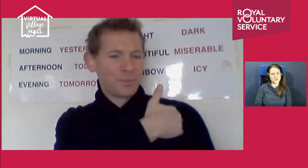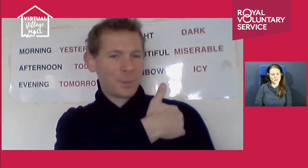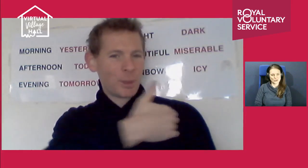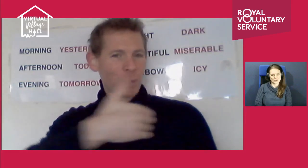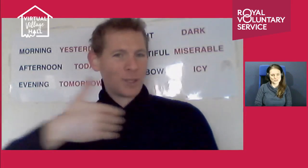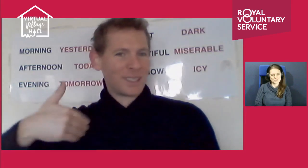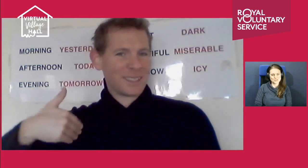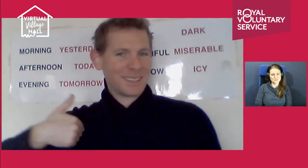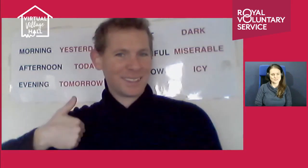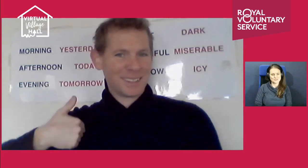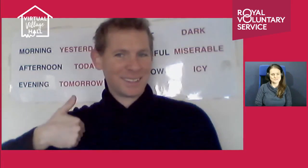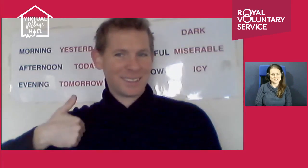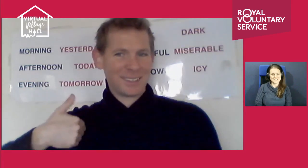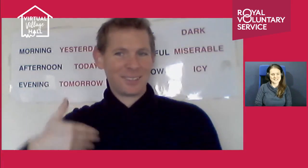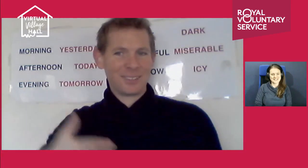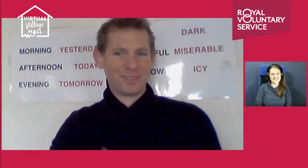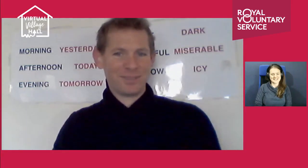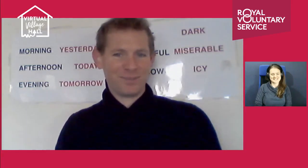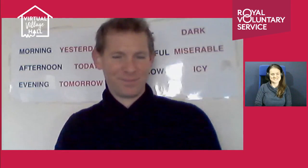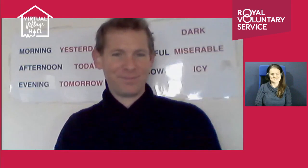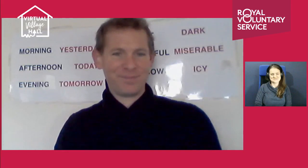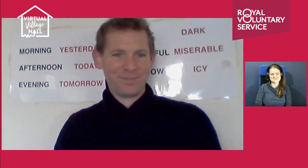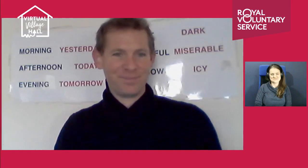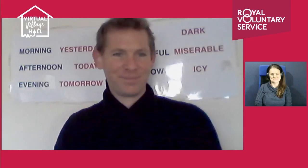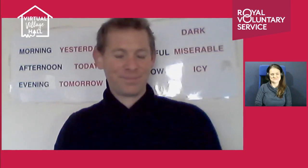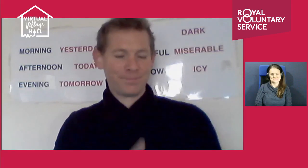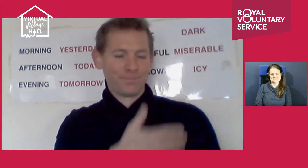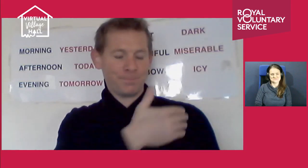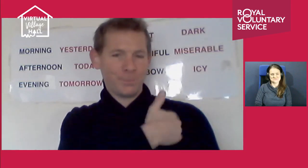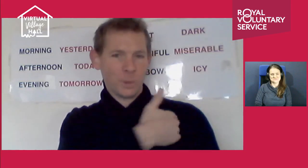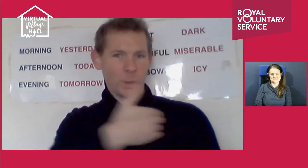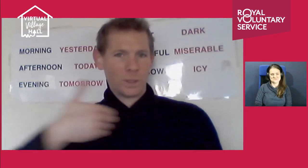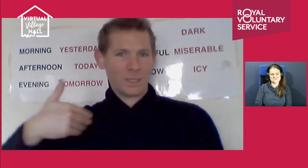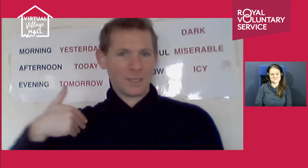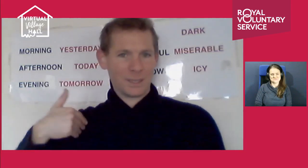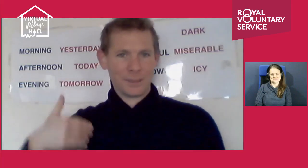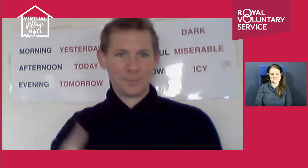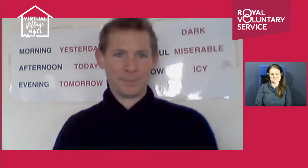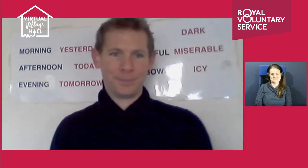say good morning.